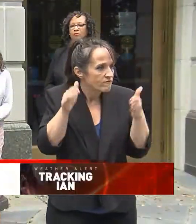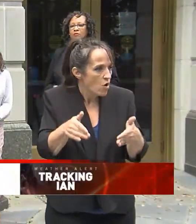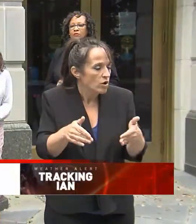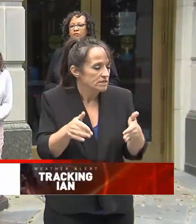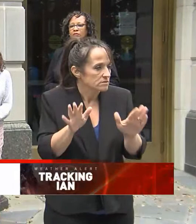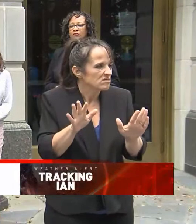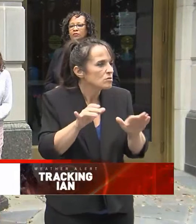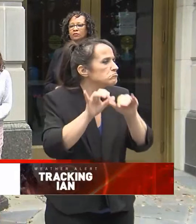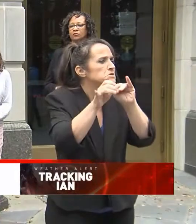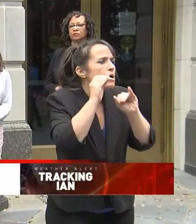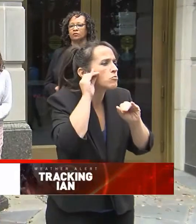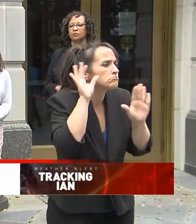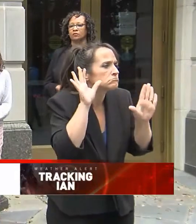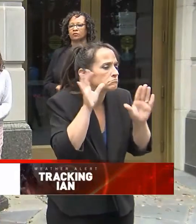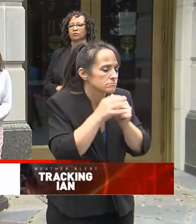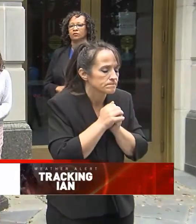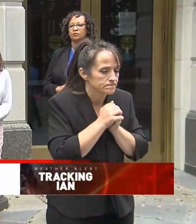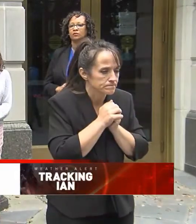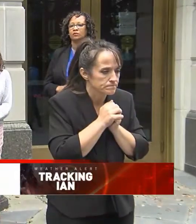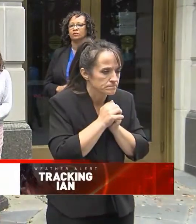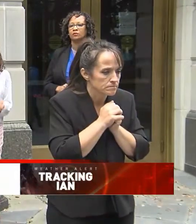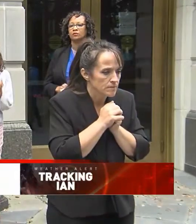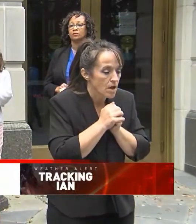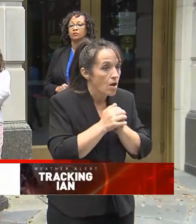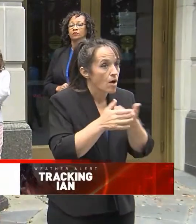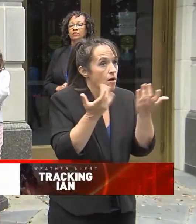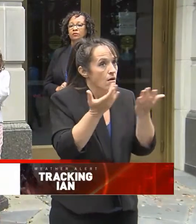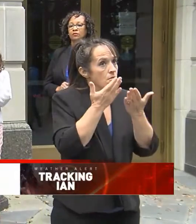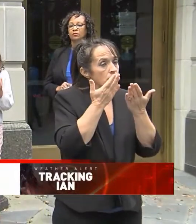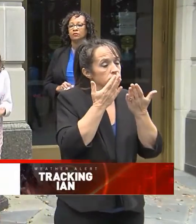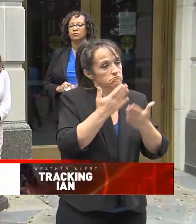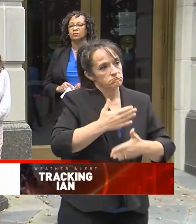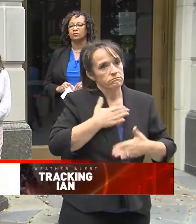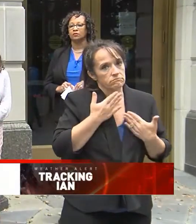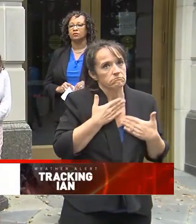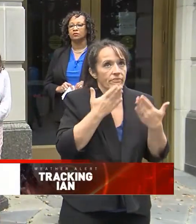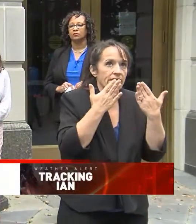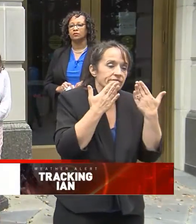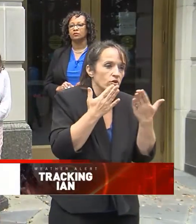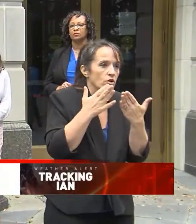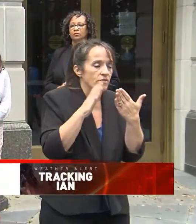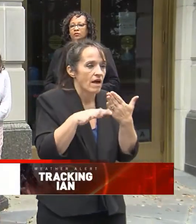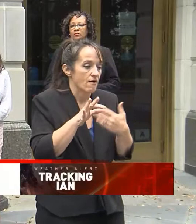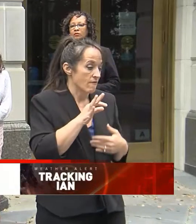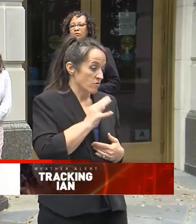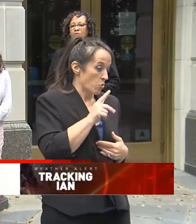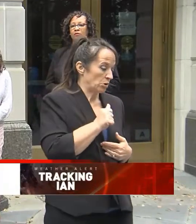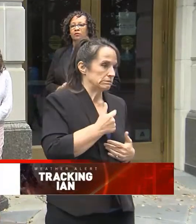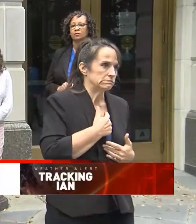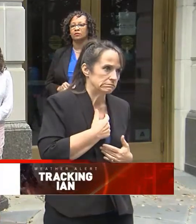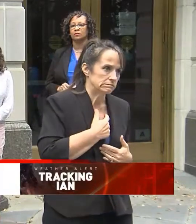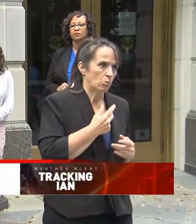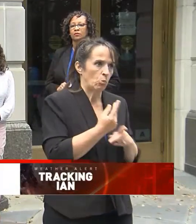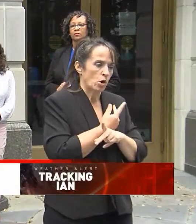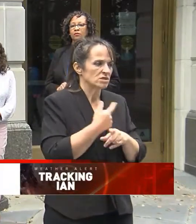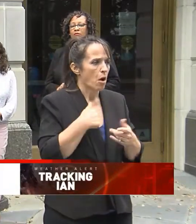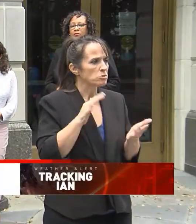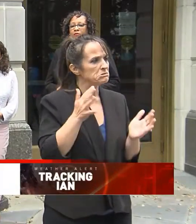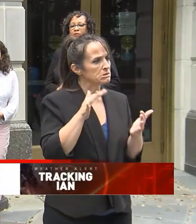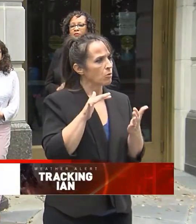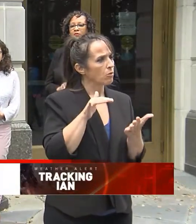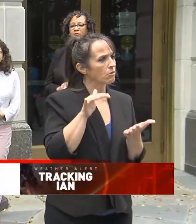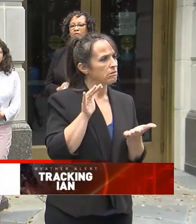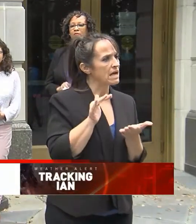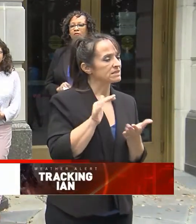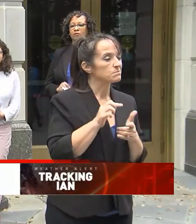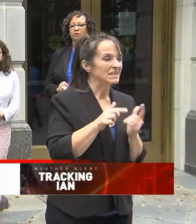pattern is not as significant maybe as in Florida, but it is significant, as the mayor has emphasized already. It's